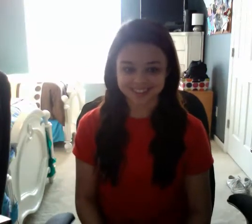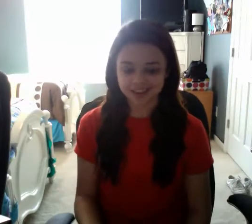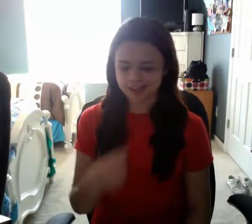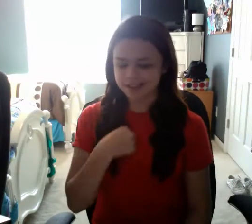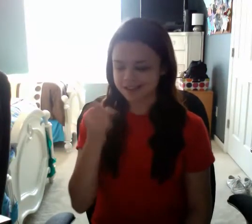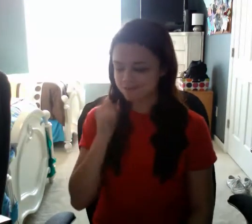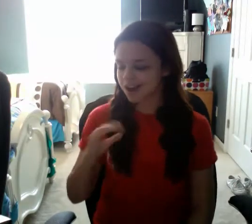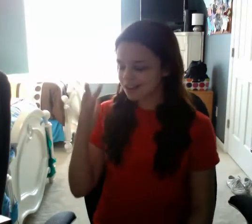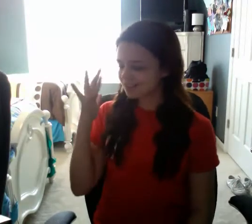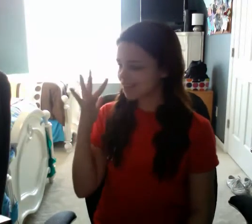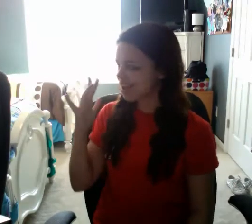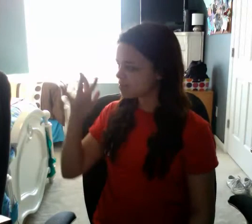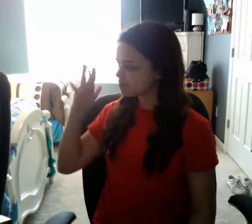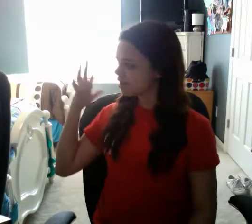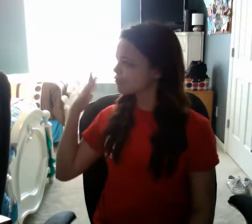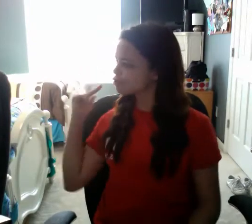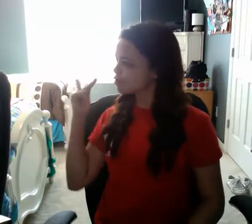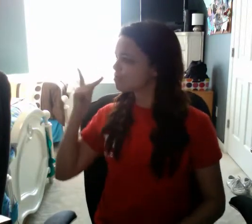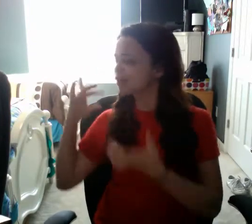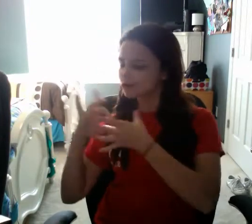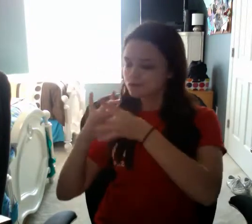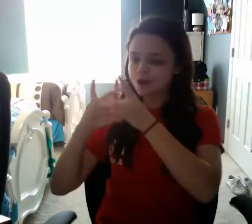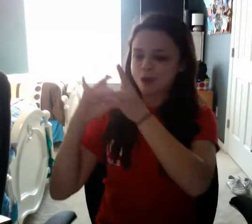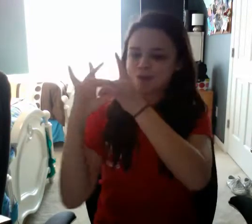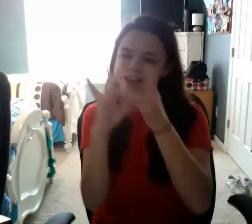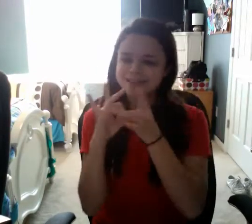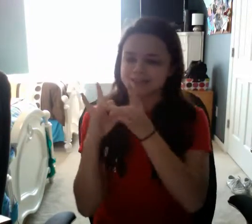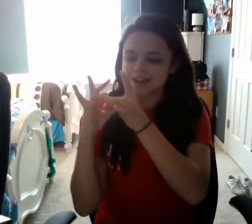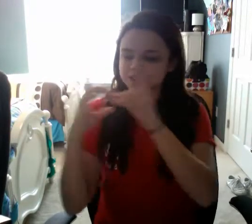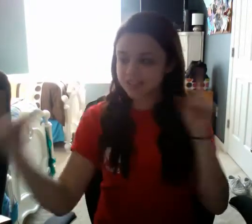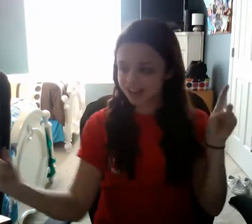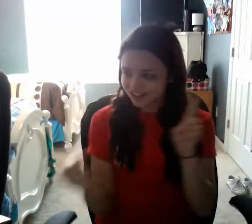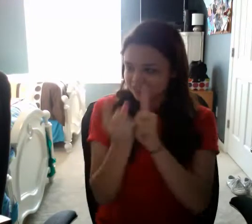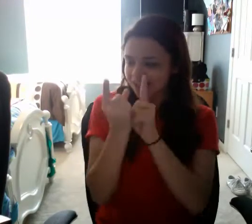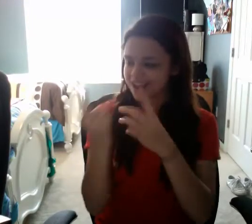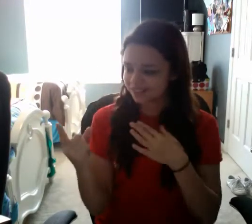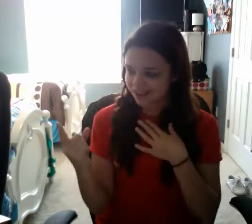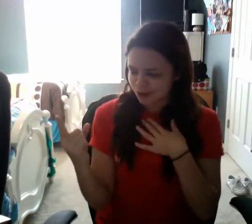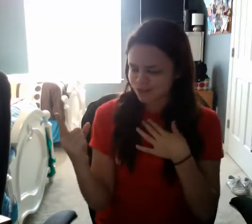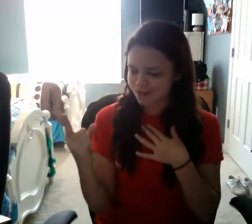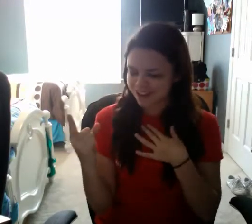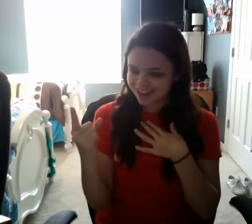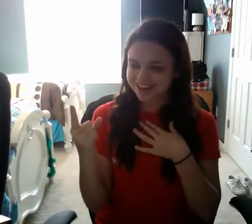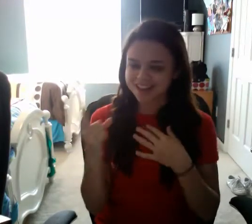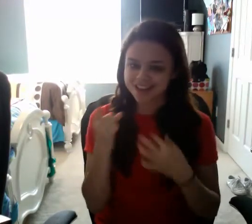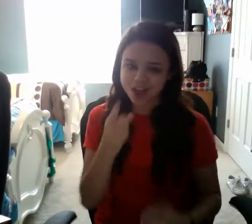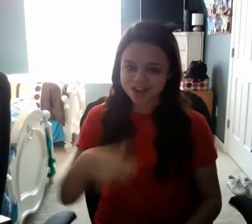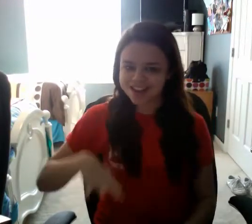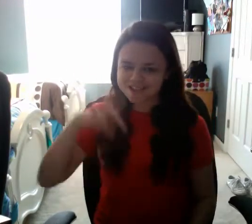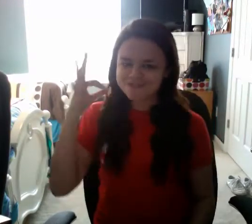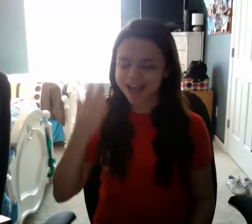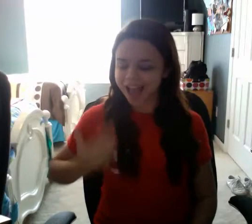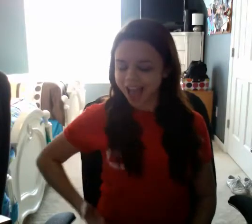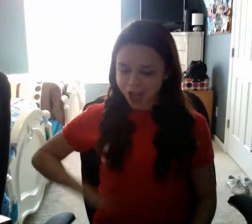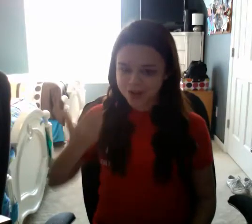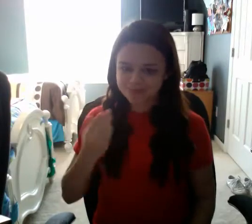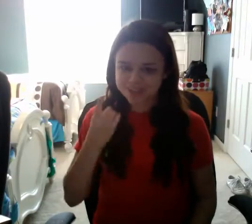Once upon a time, a few mistakes ago, I was in your sights, you got me alone You found me,